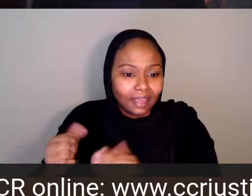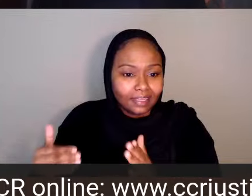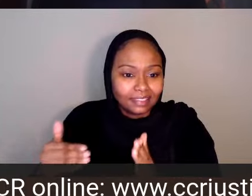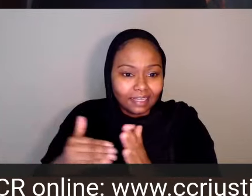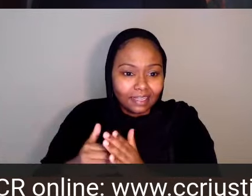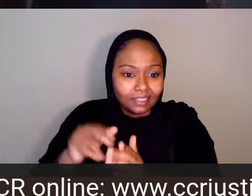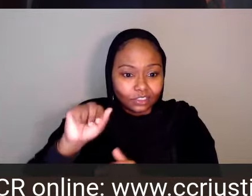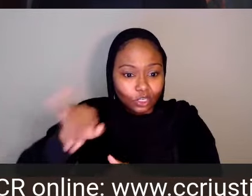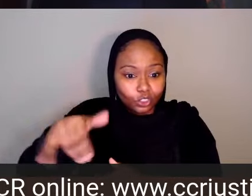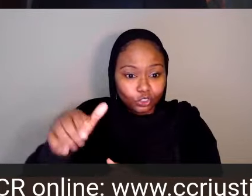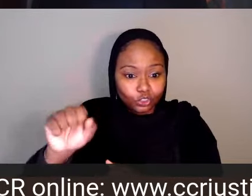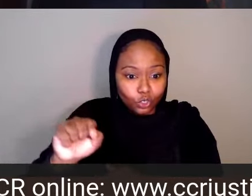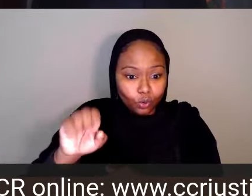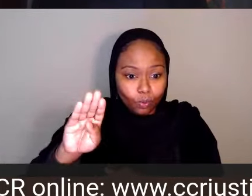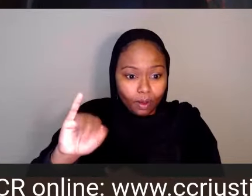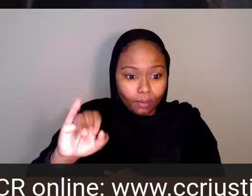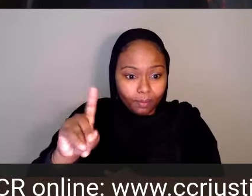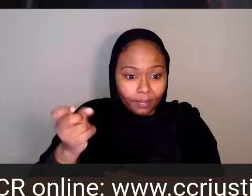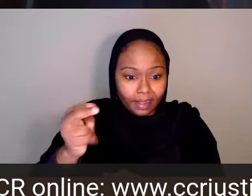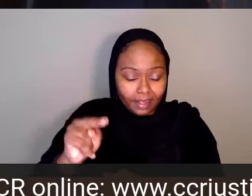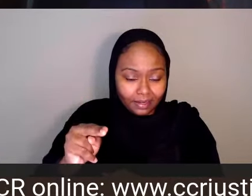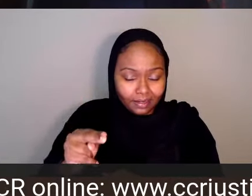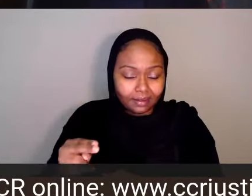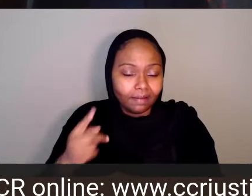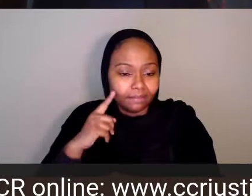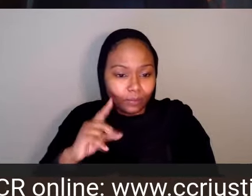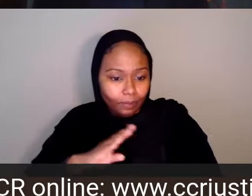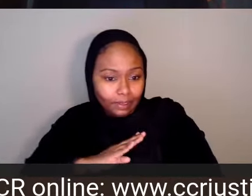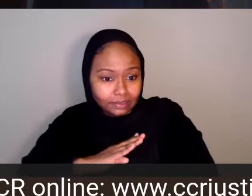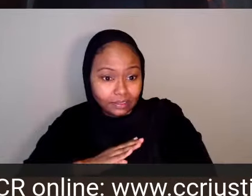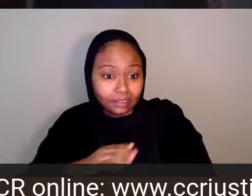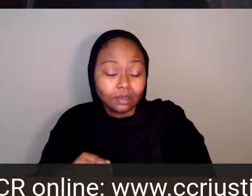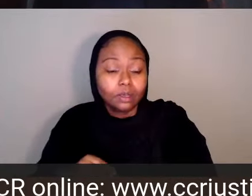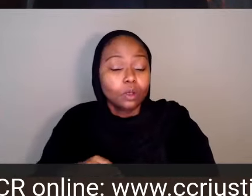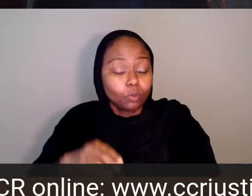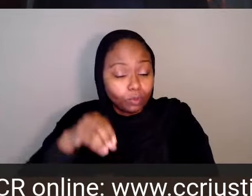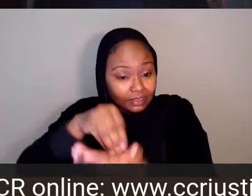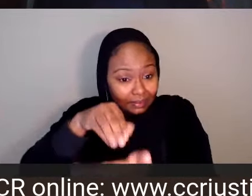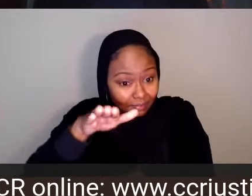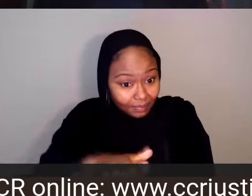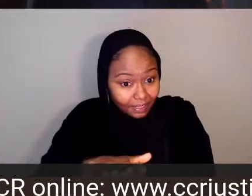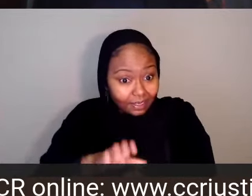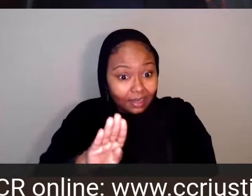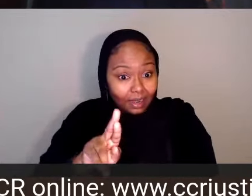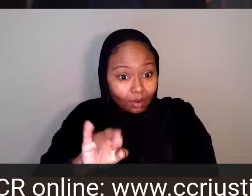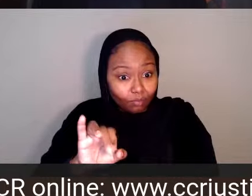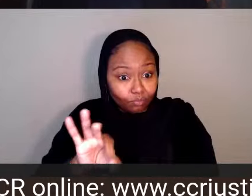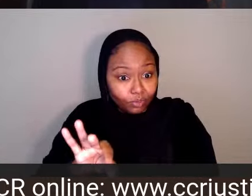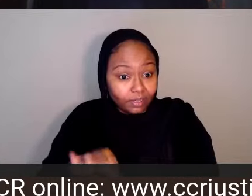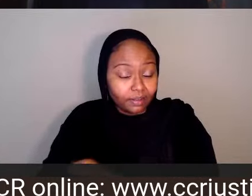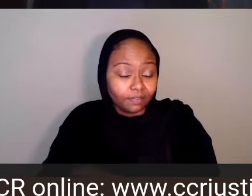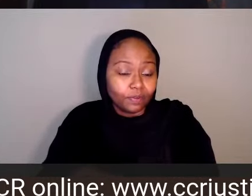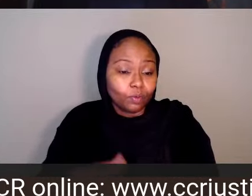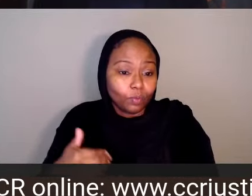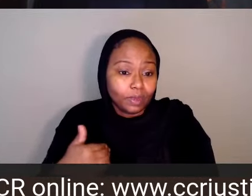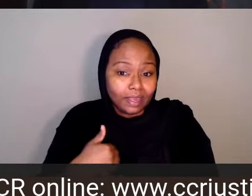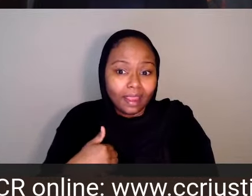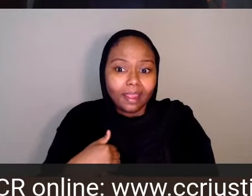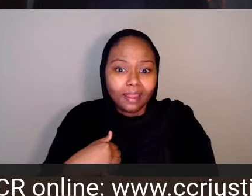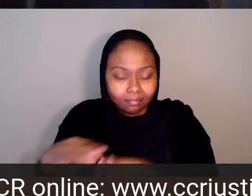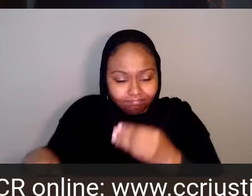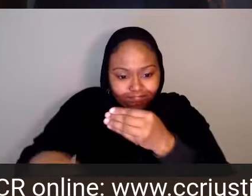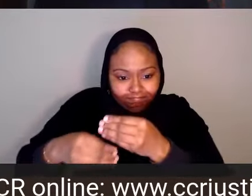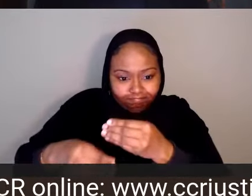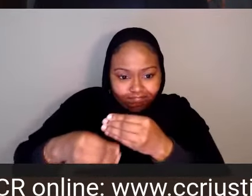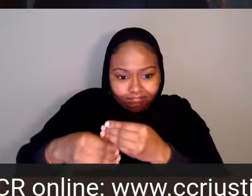Biden. We put in a brief on December 22nd, and with that brief, we had a number of declarations from